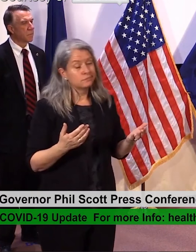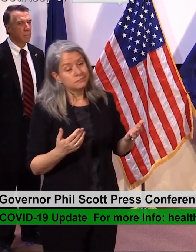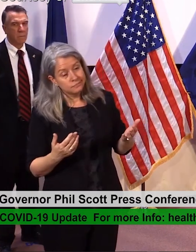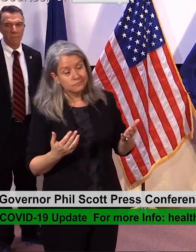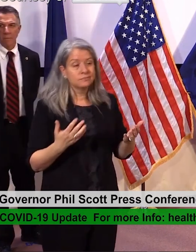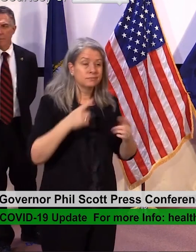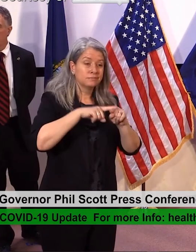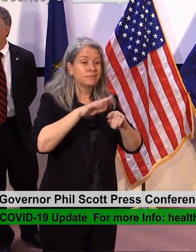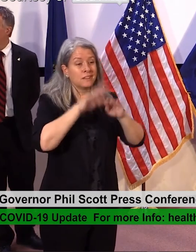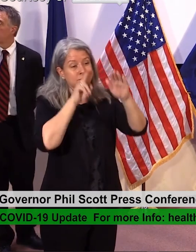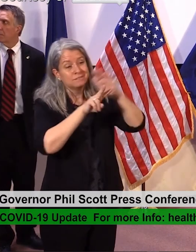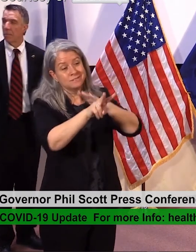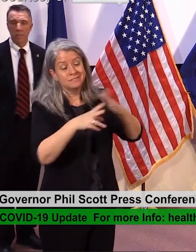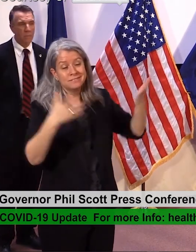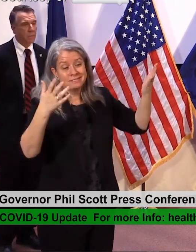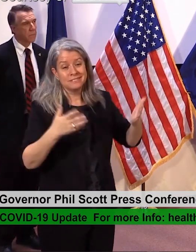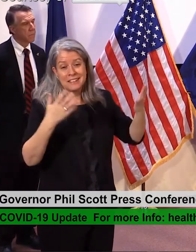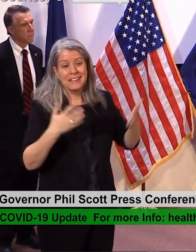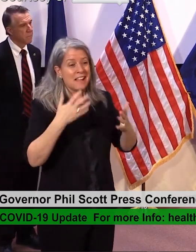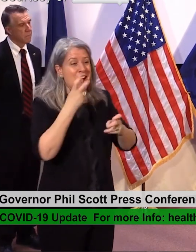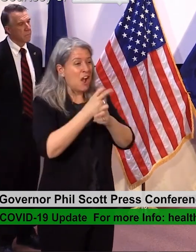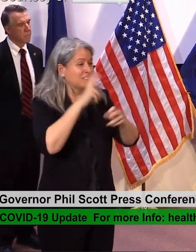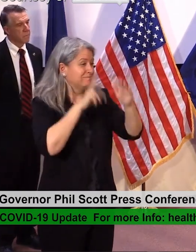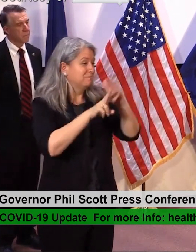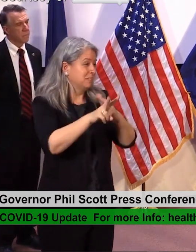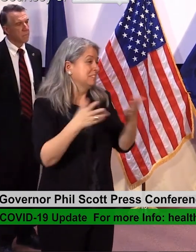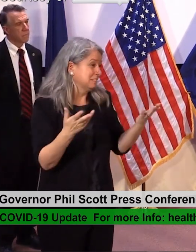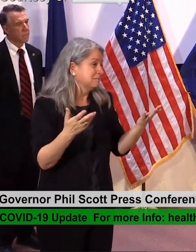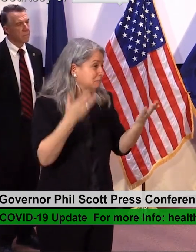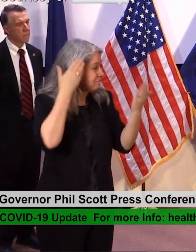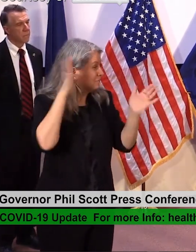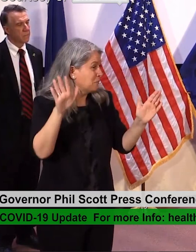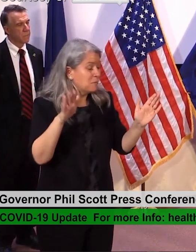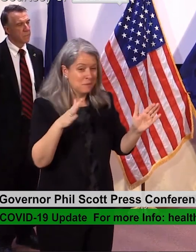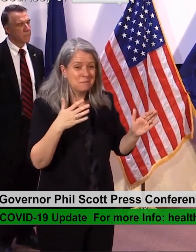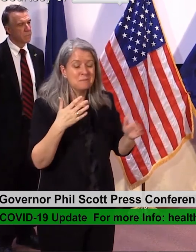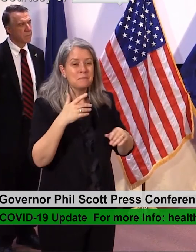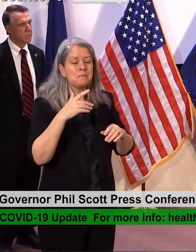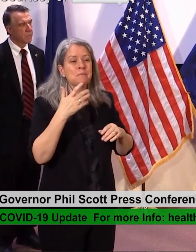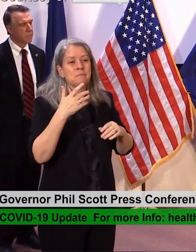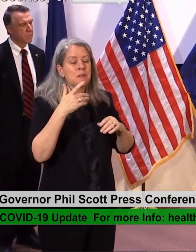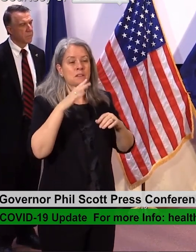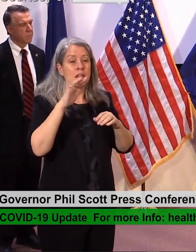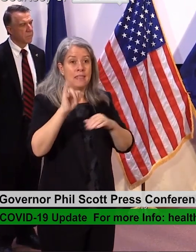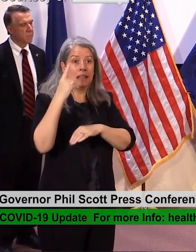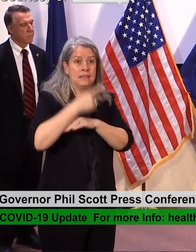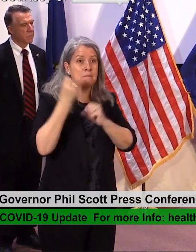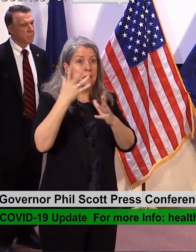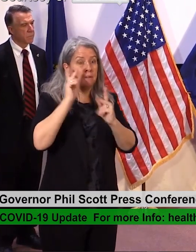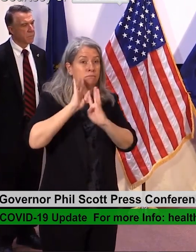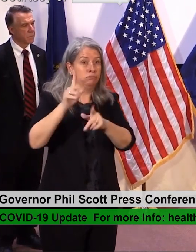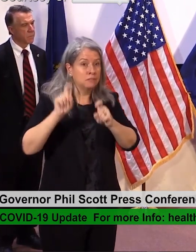we choose, it's kind of like modeling for surge. Depending on the level of testing on a given day,